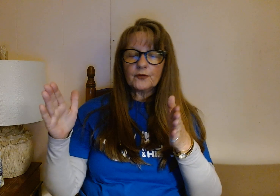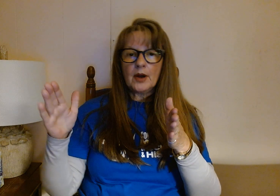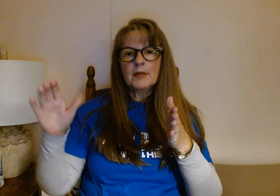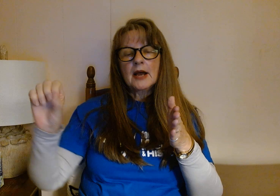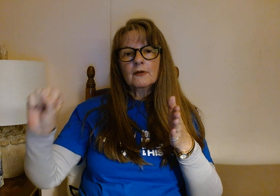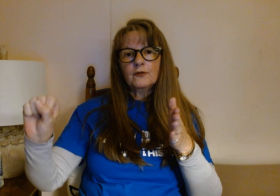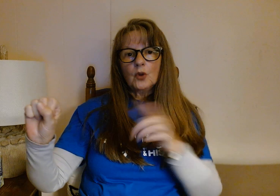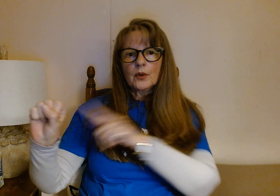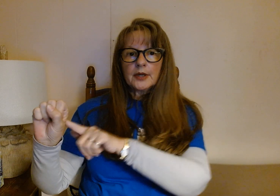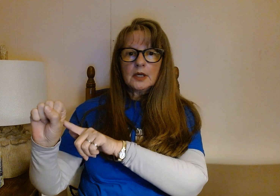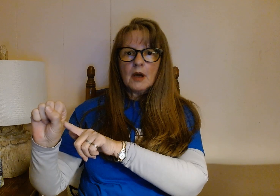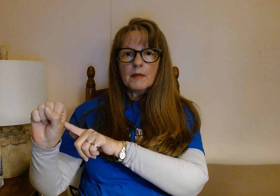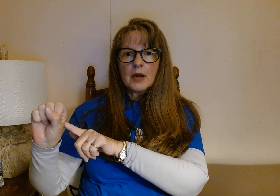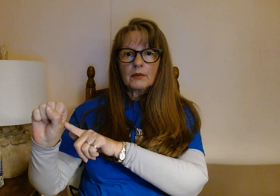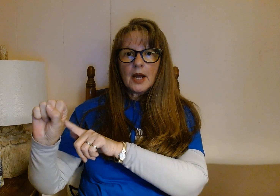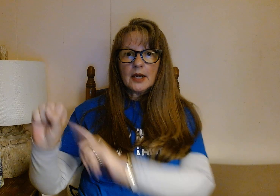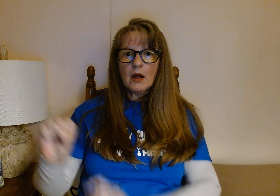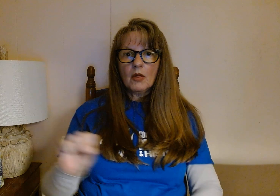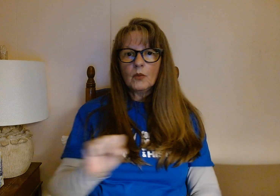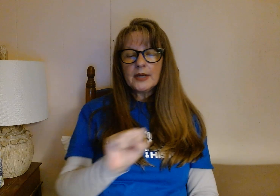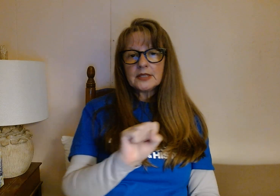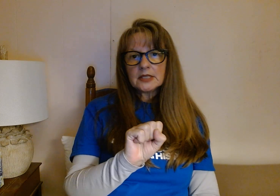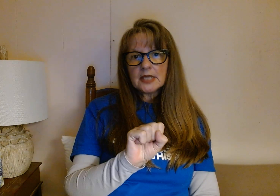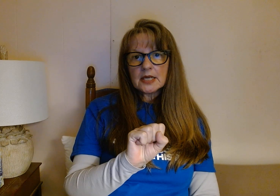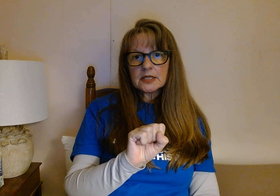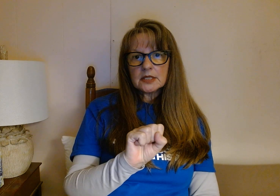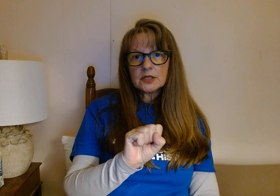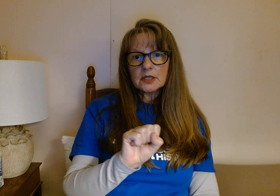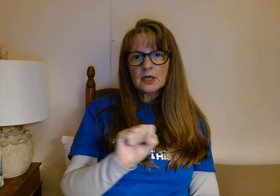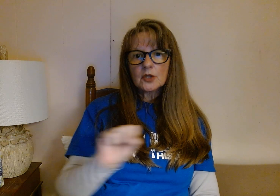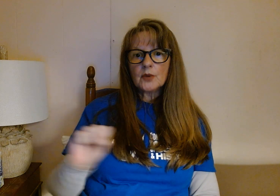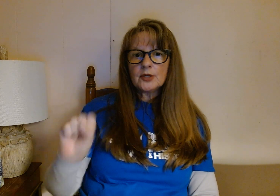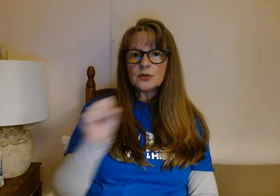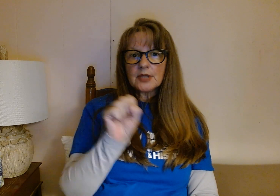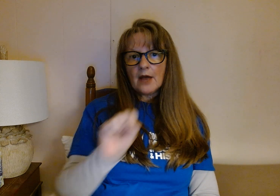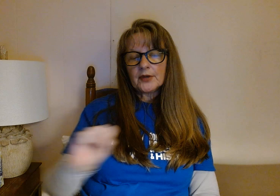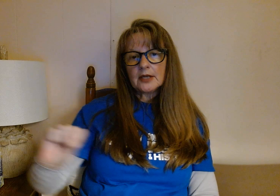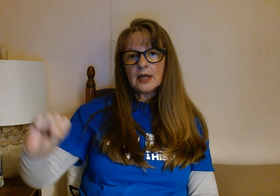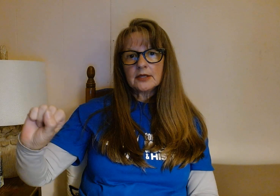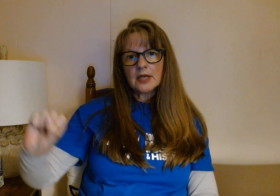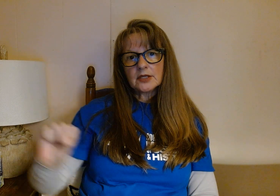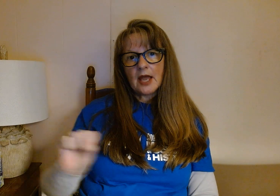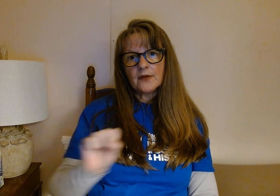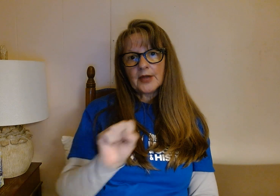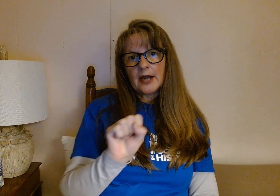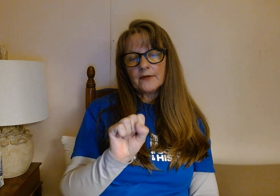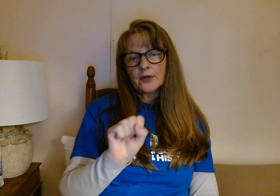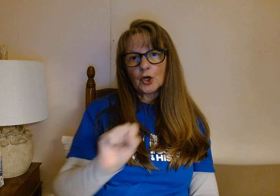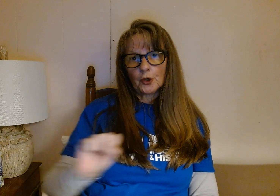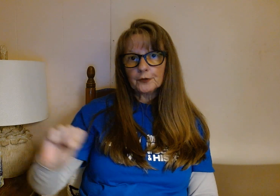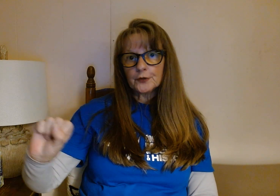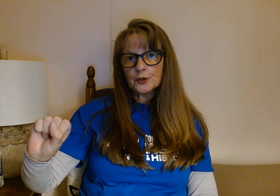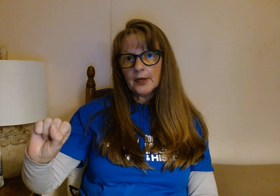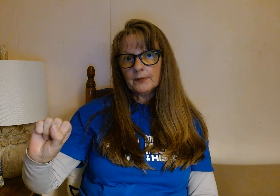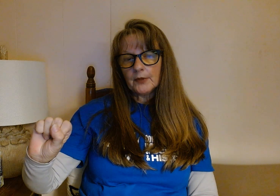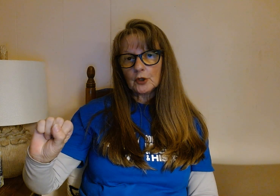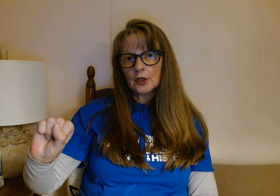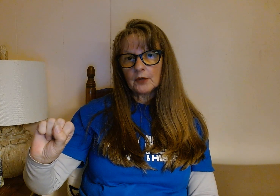from Florida on my right all the way to Texas. So I do South, and it does have kind of a curve to it if you look at the